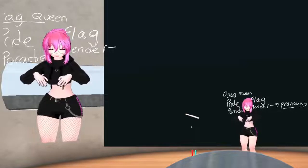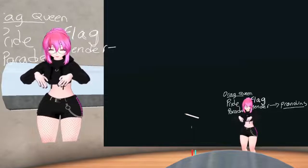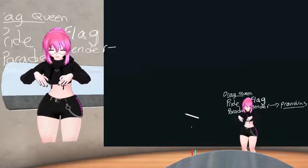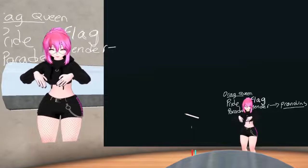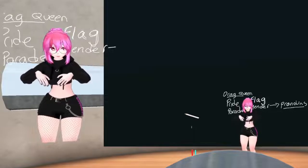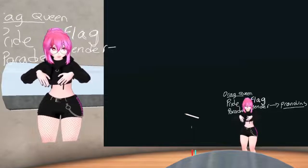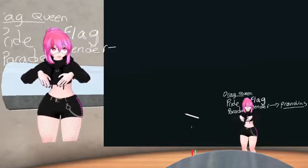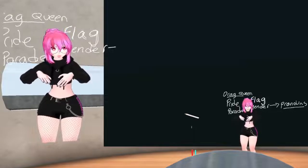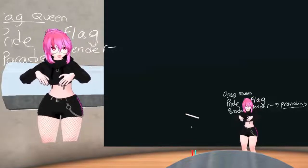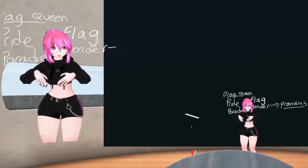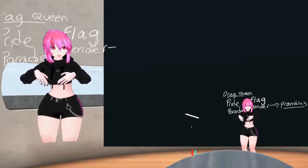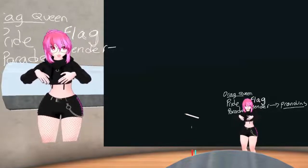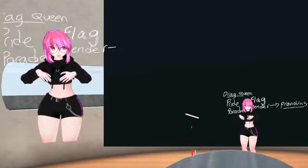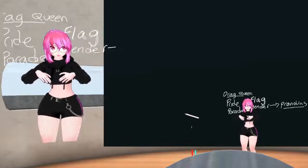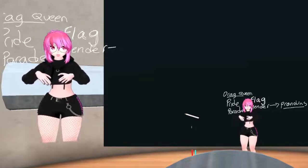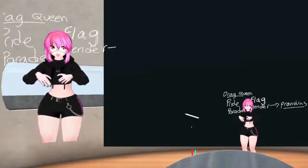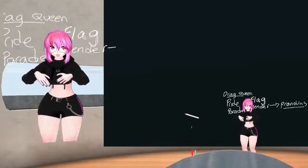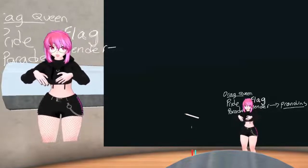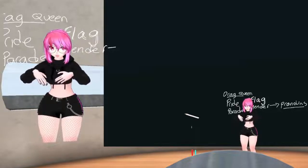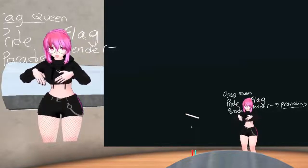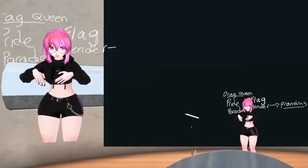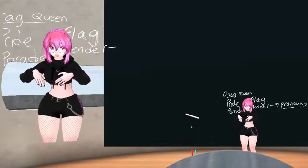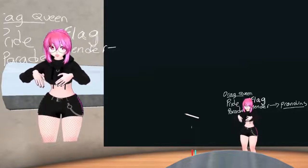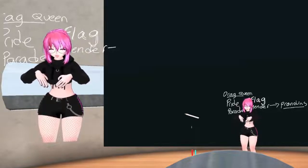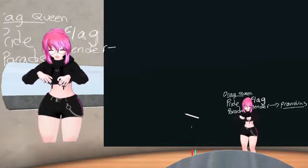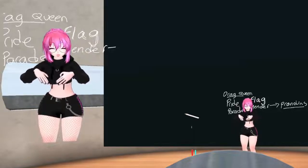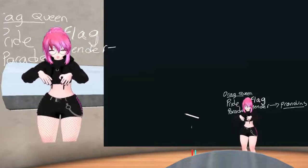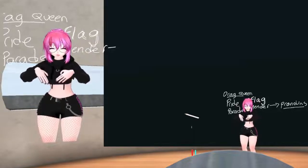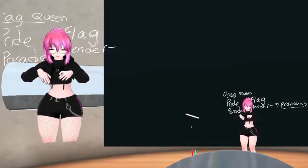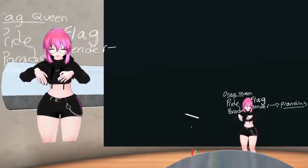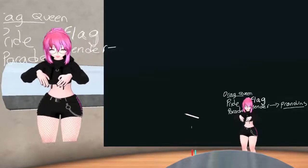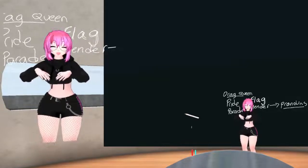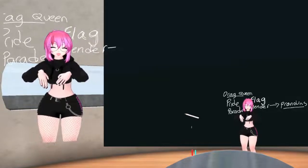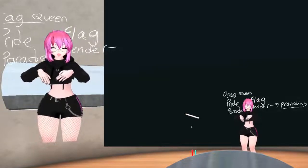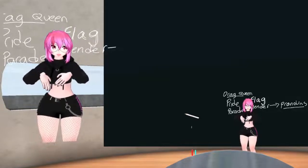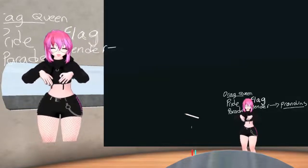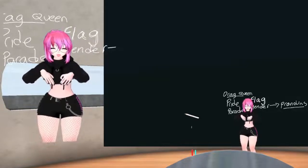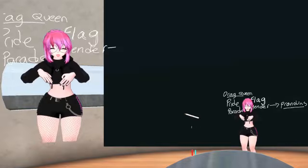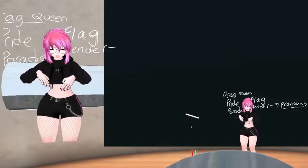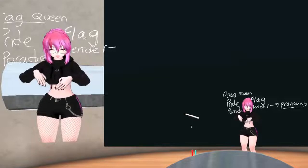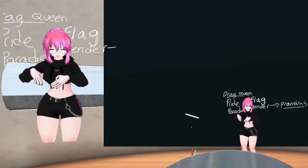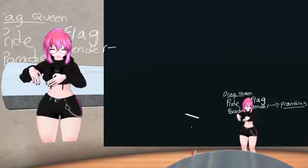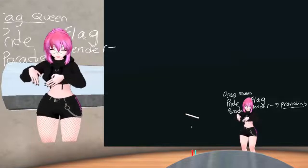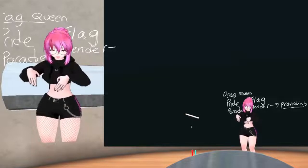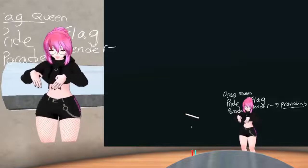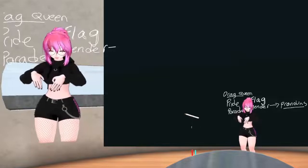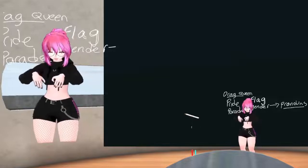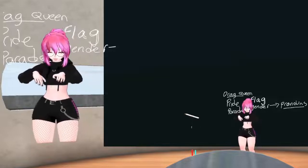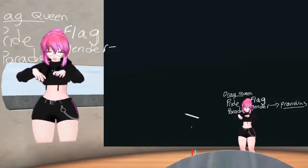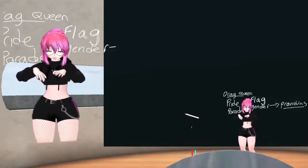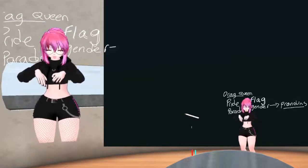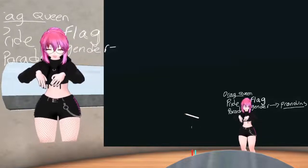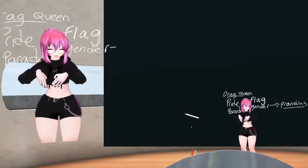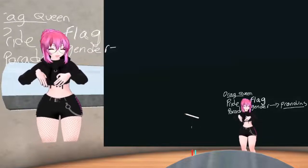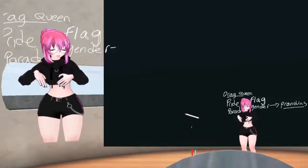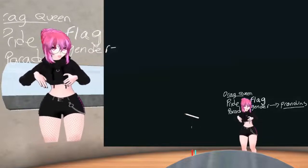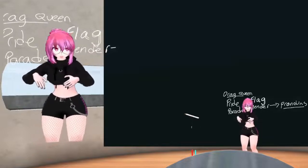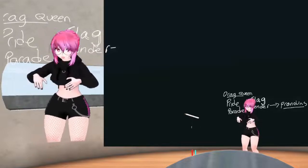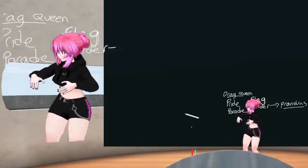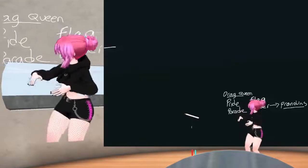like, go on, encore. Like, oh, keep going. So it kind of sounds like you're like